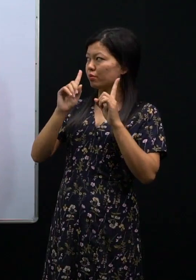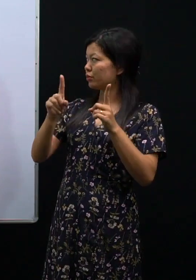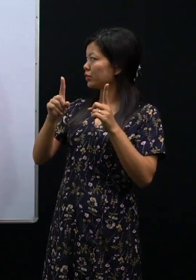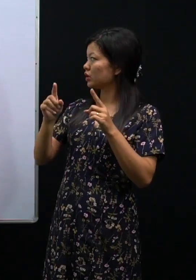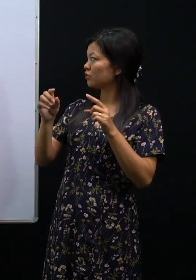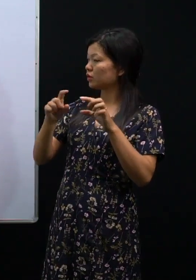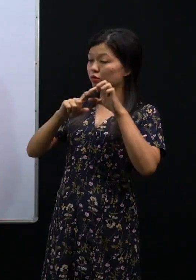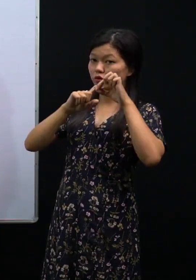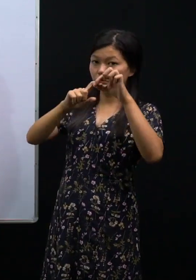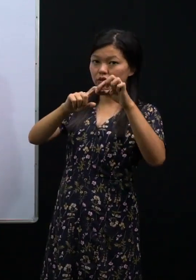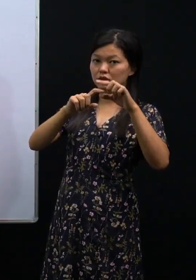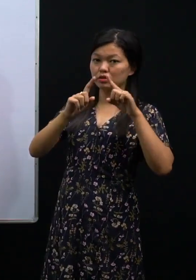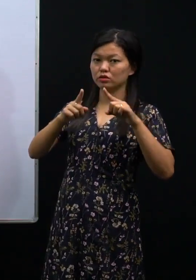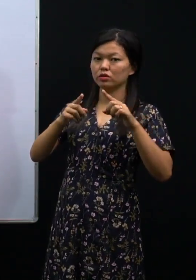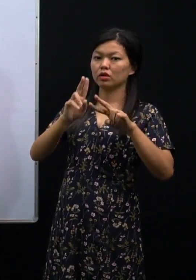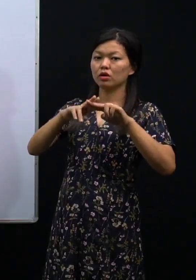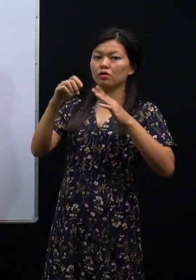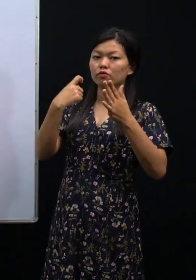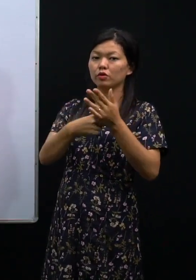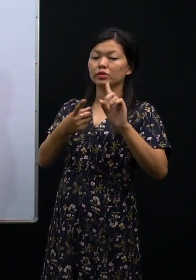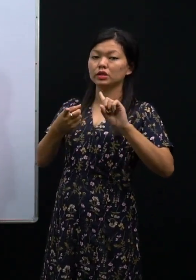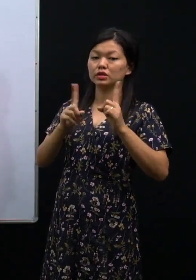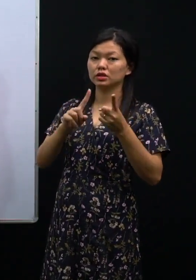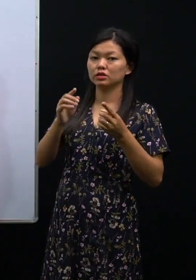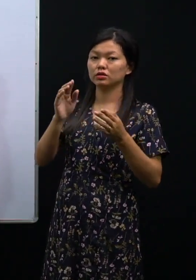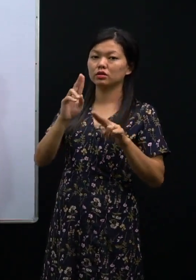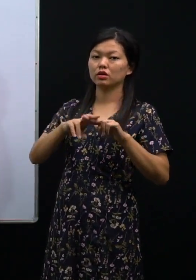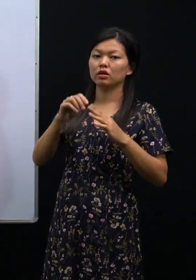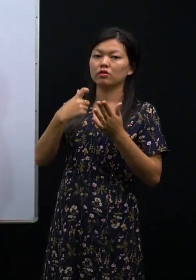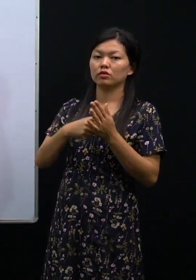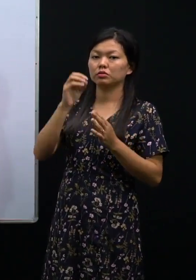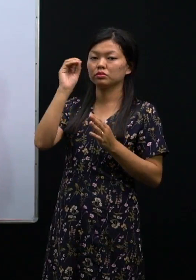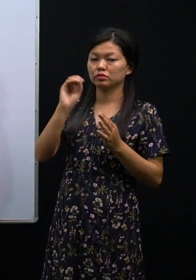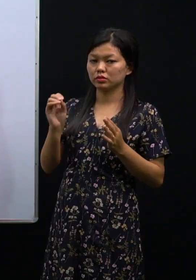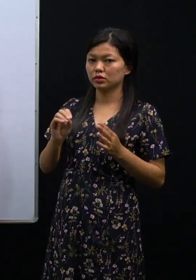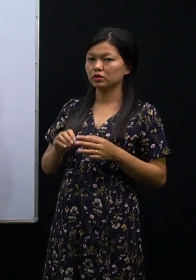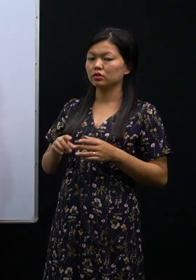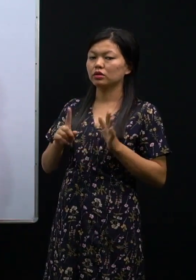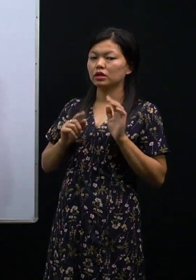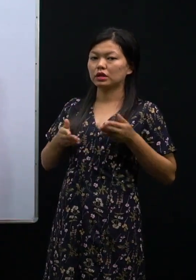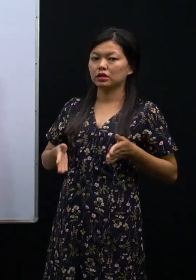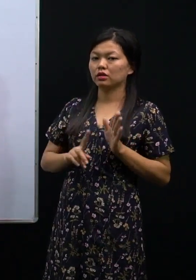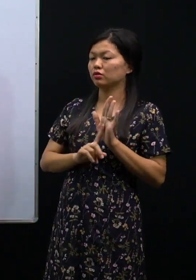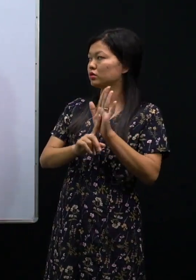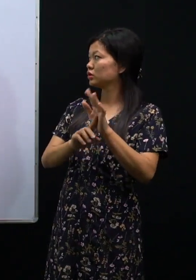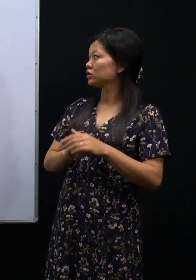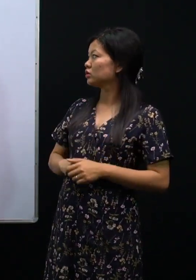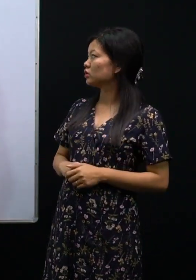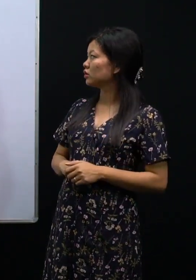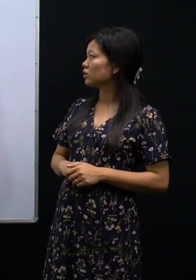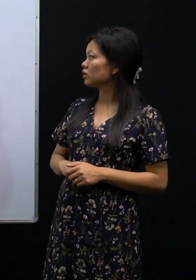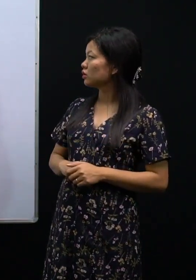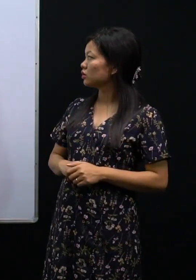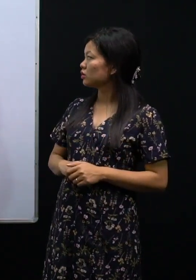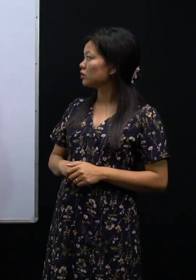If first and last term you can make whole square, then you can write 2 from the formula